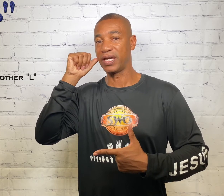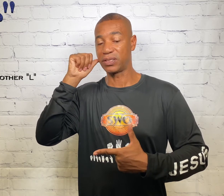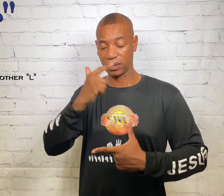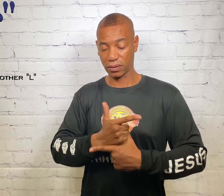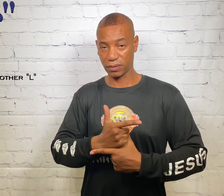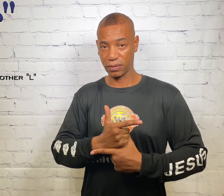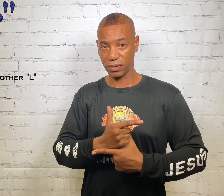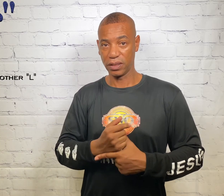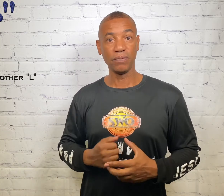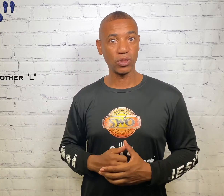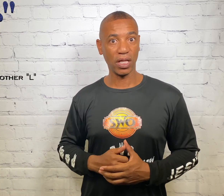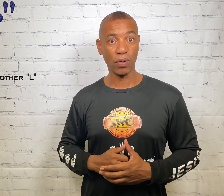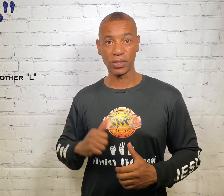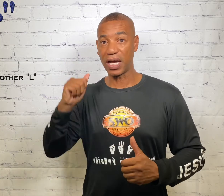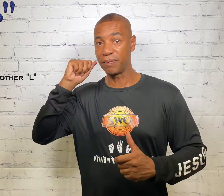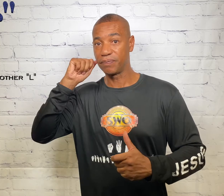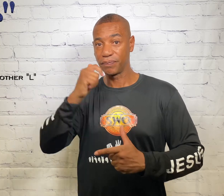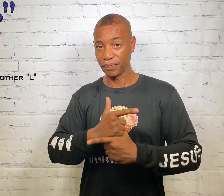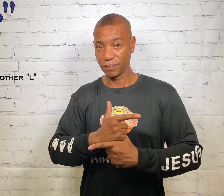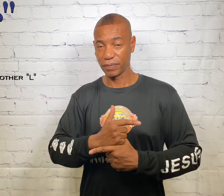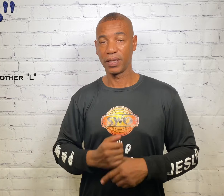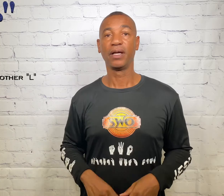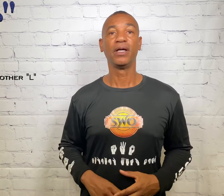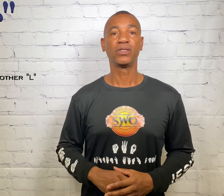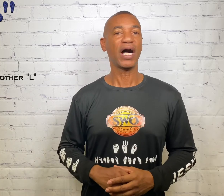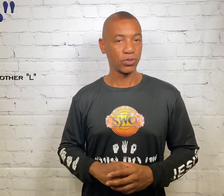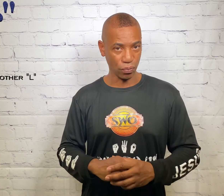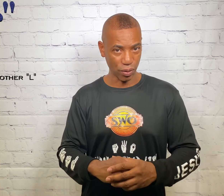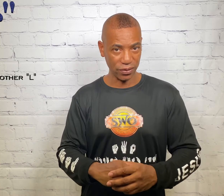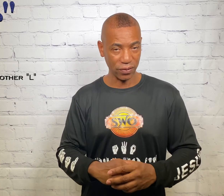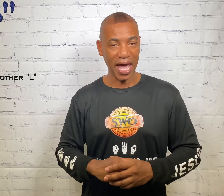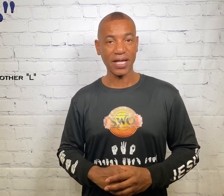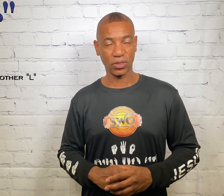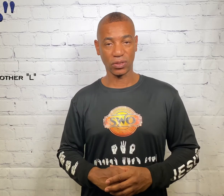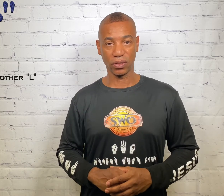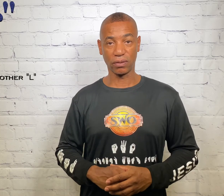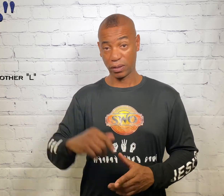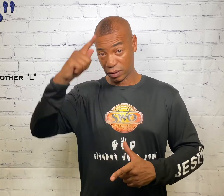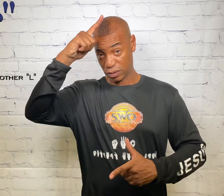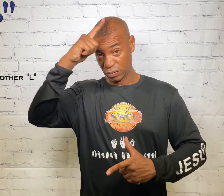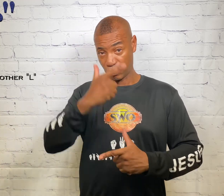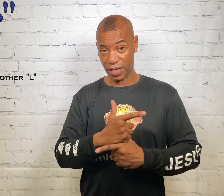face. Let me show you that one more time. So I'll do brother and sister.